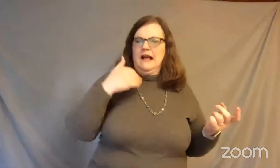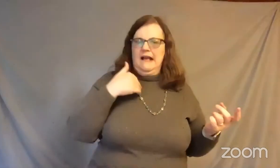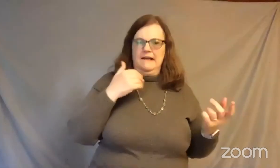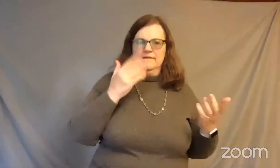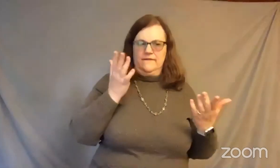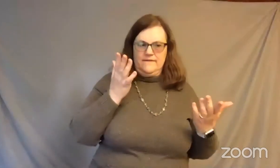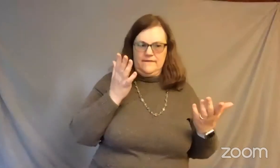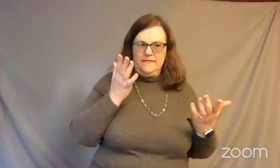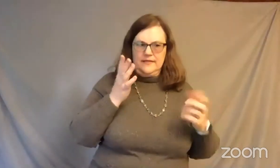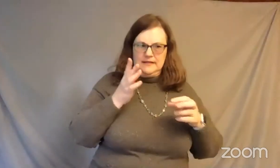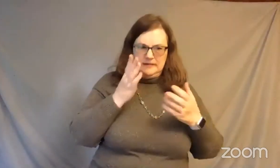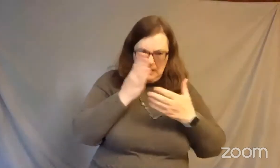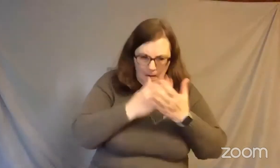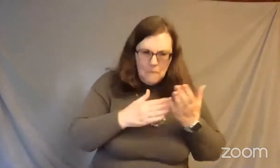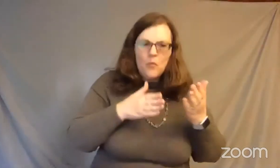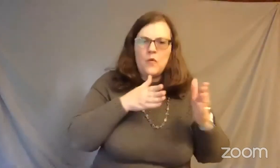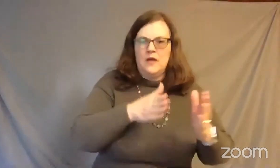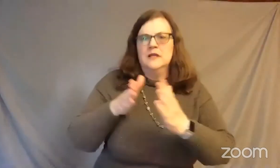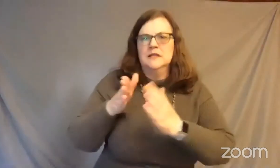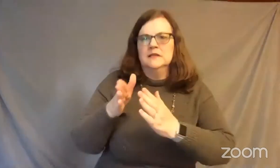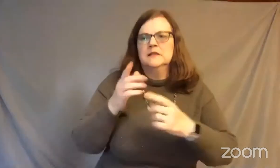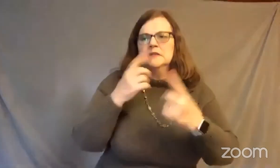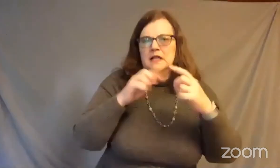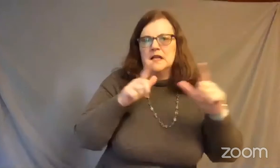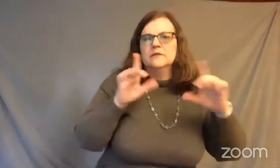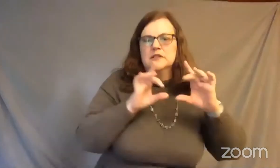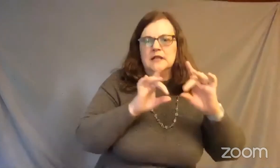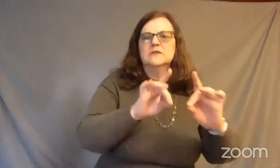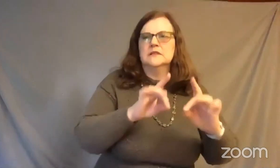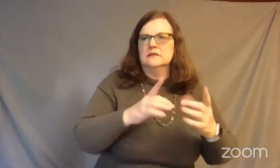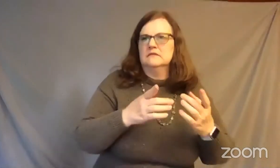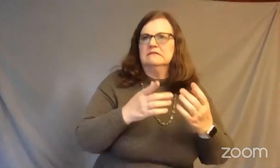different from sign languages compared to spoken languages.